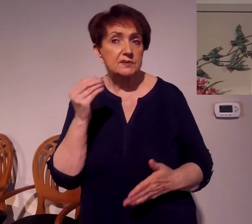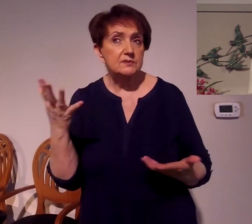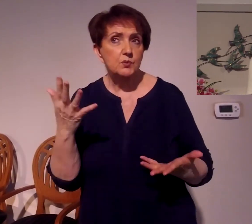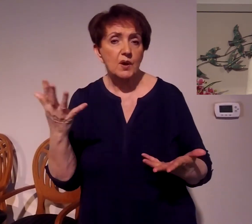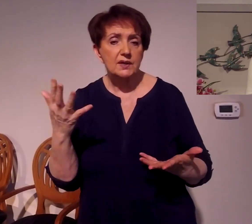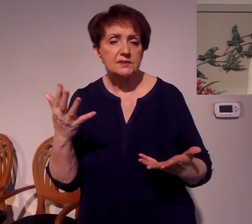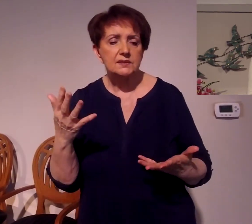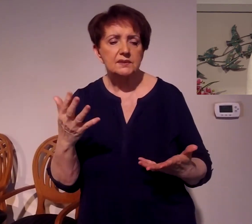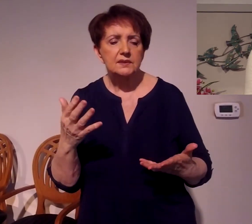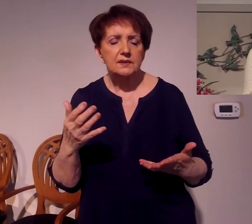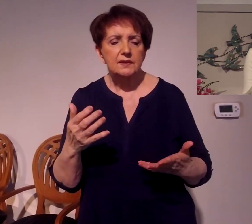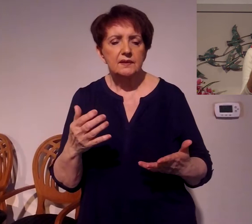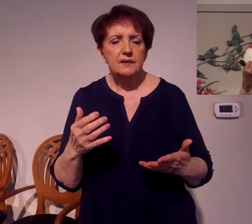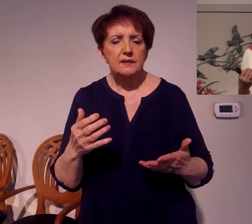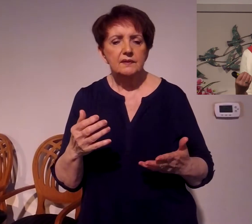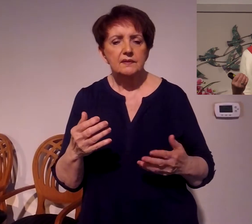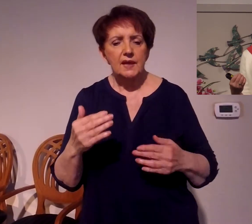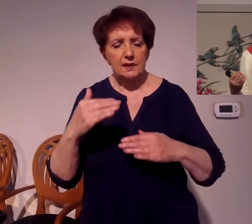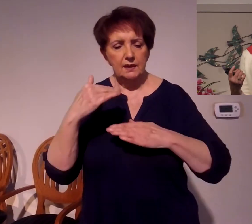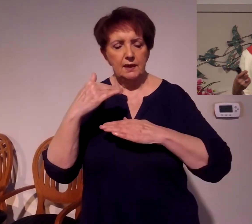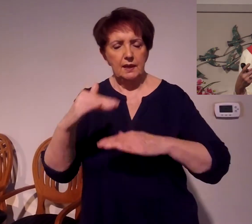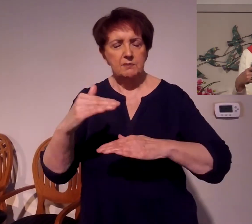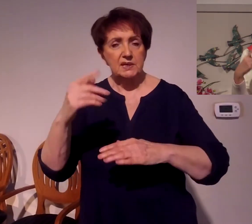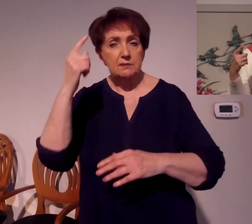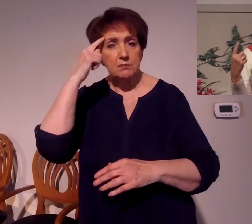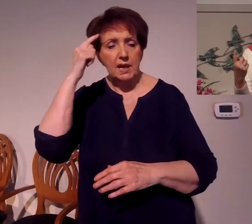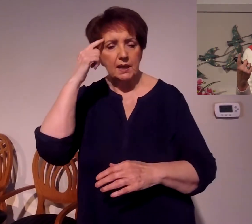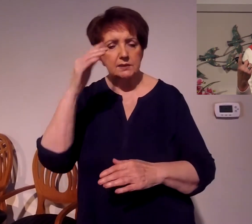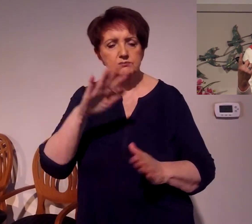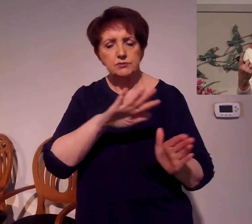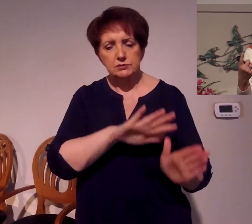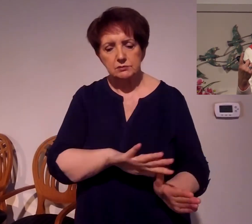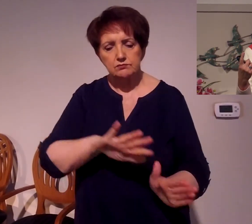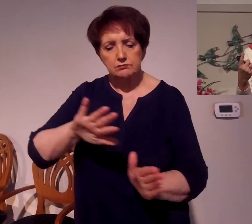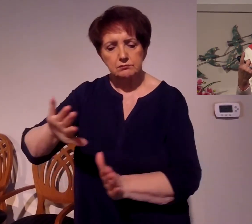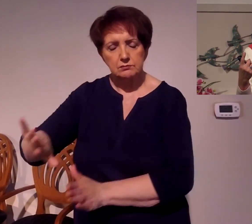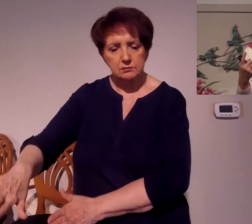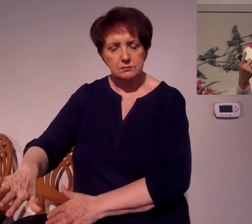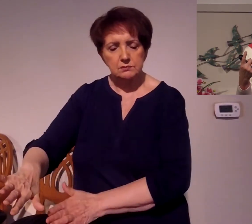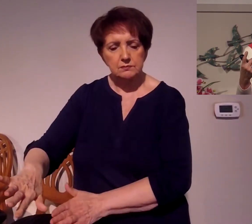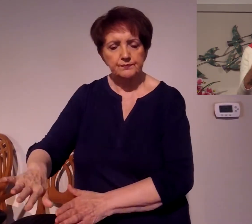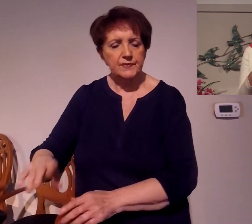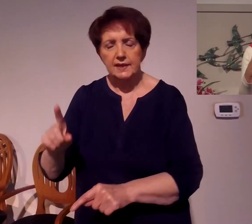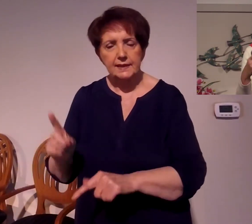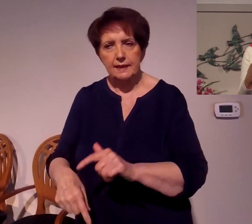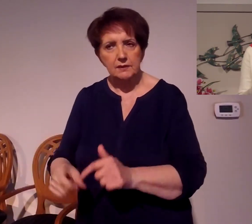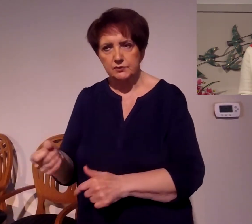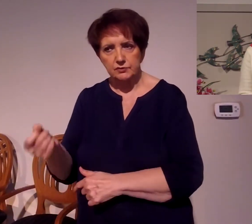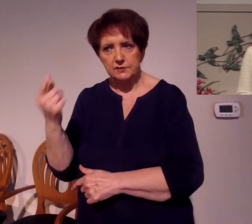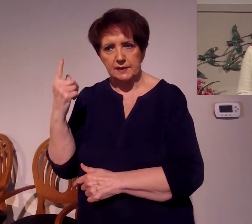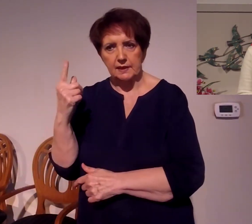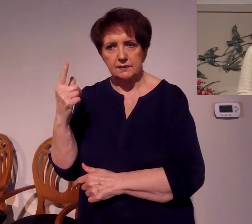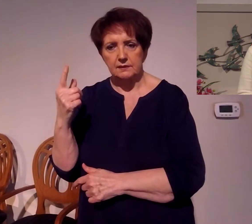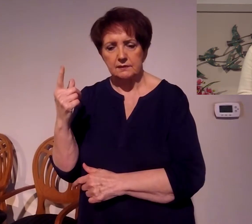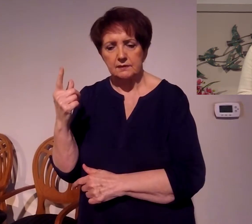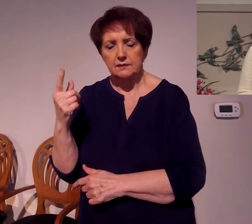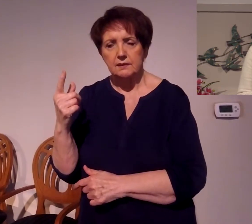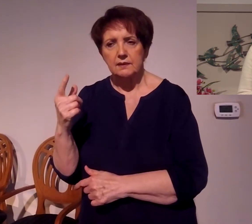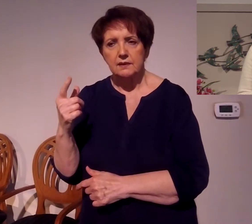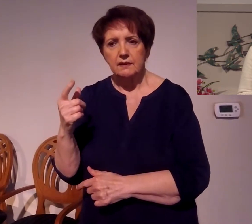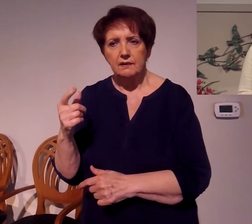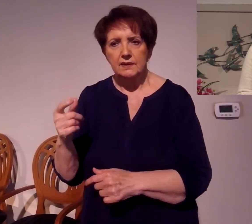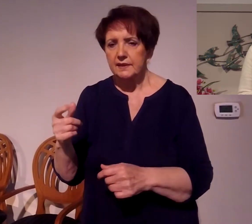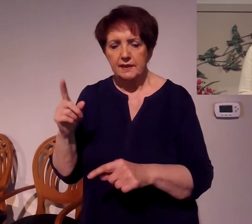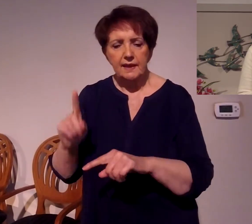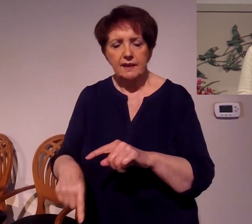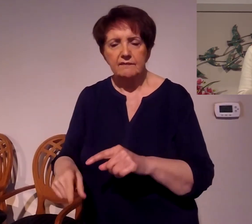set aside that very limited mind that actually can't contain it, that can't actually